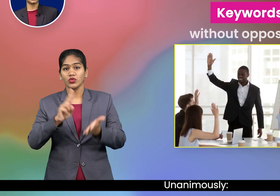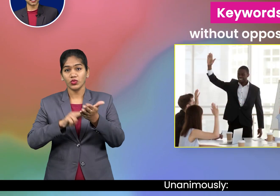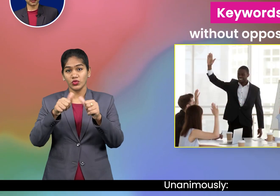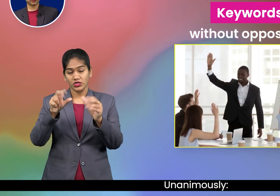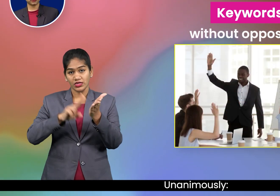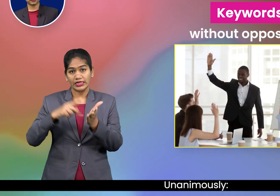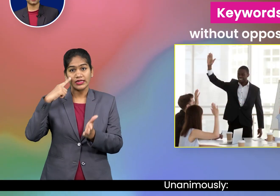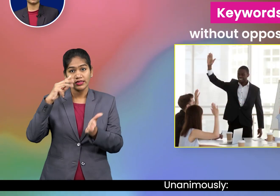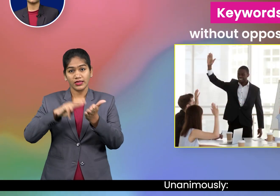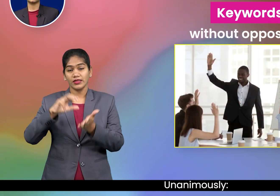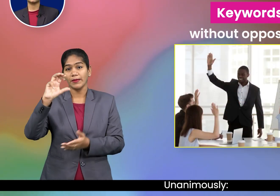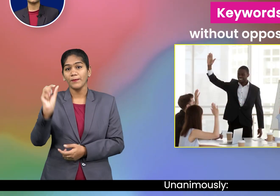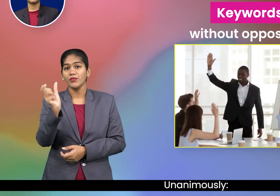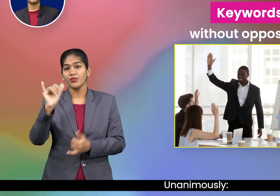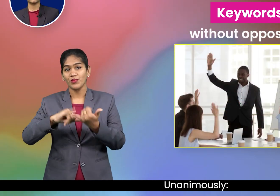Unanimously.